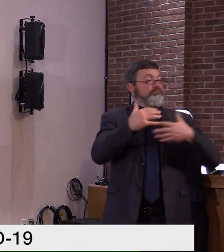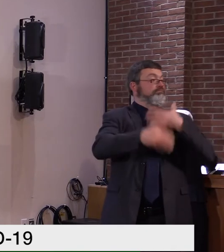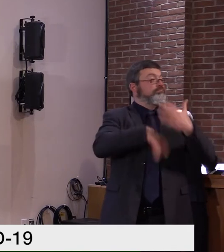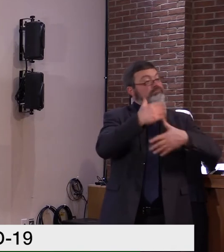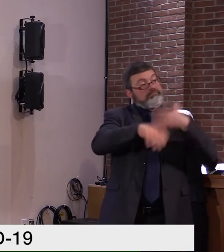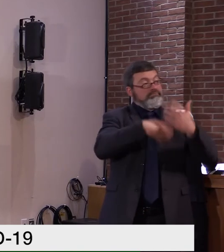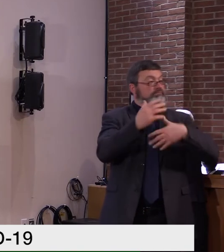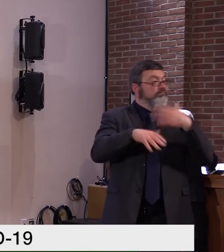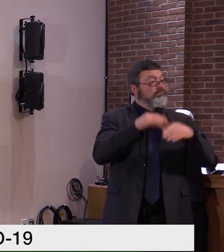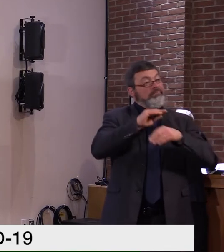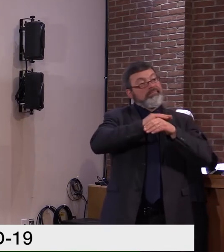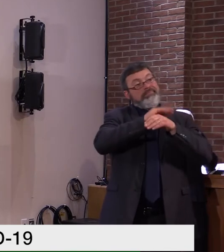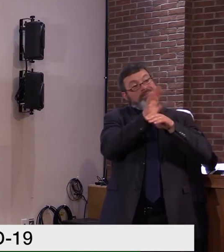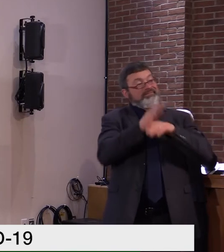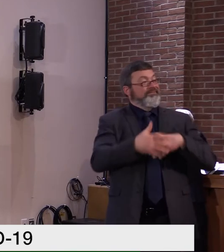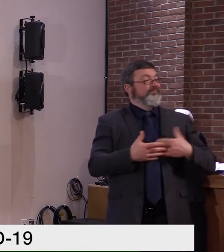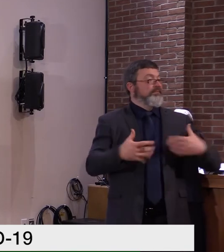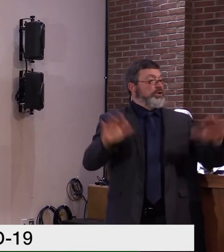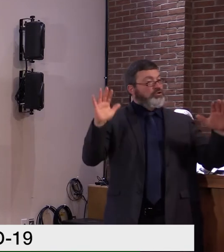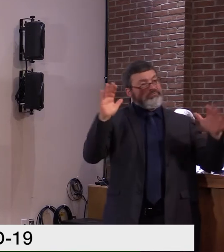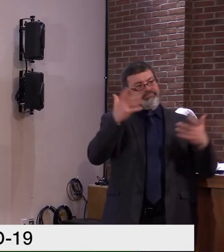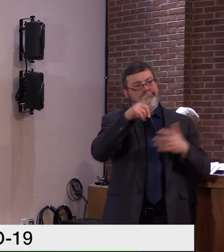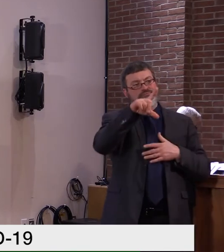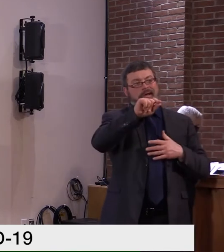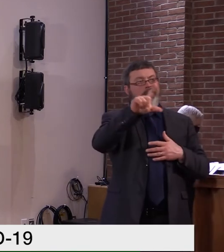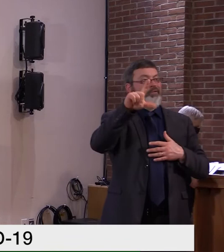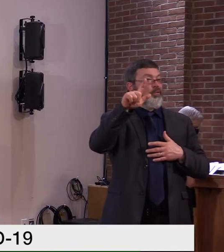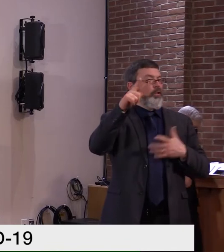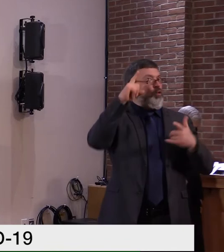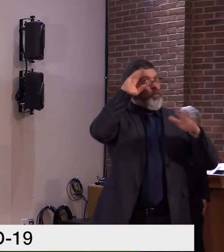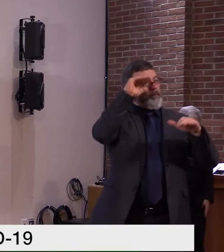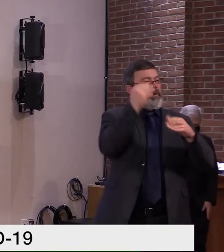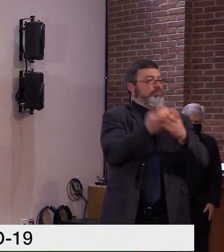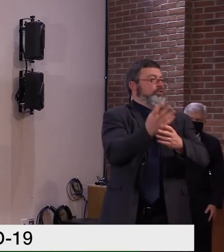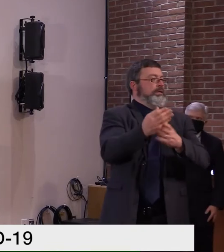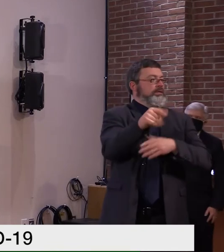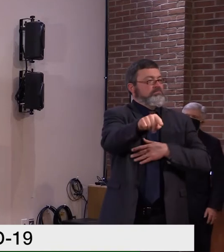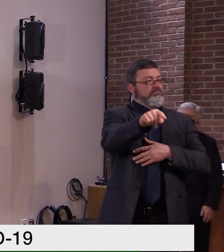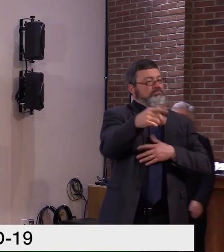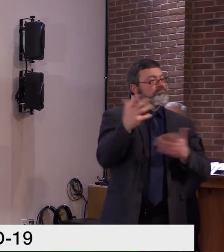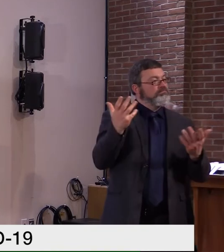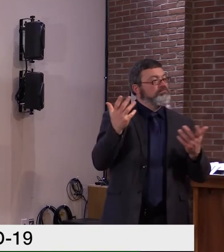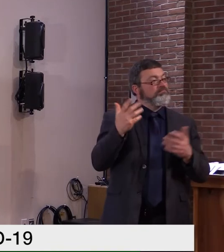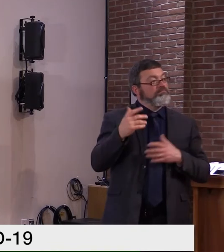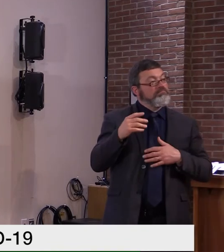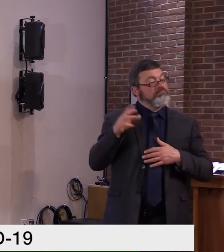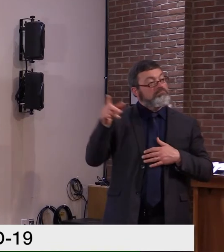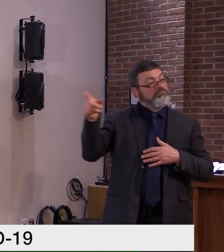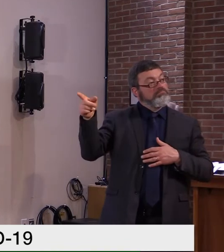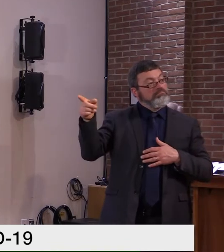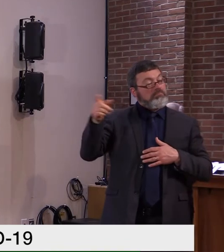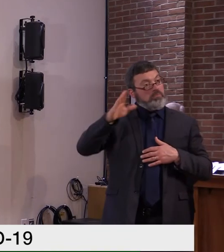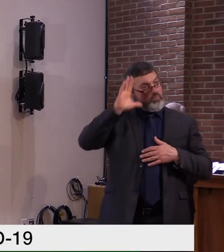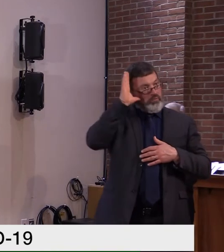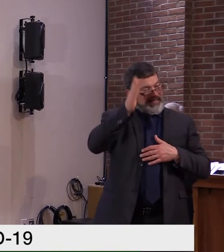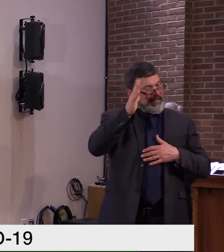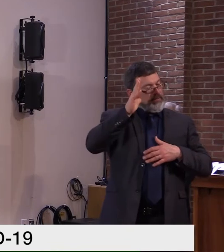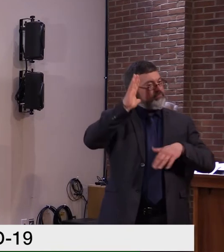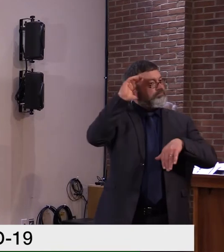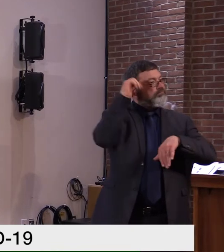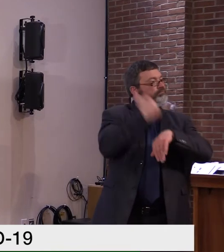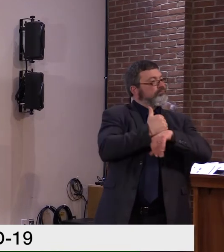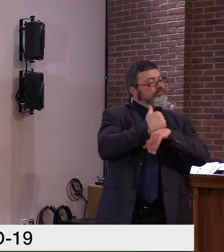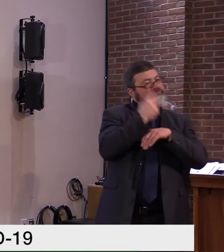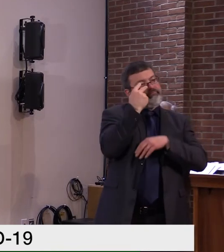on having like memorial services for those lives who were tragically cut short at